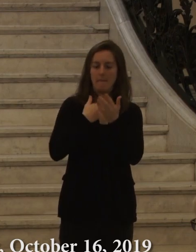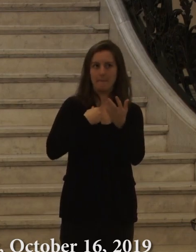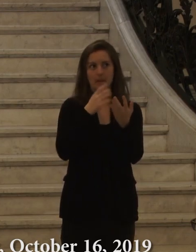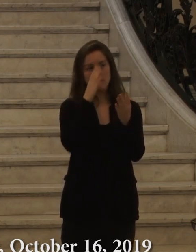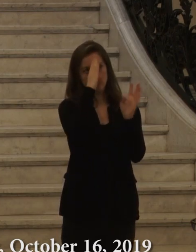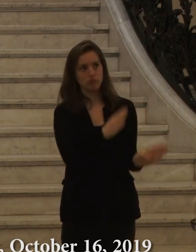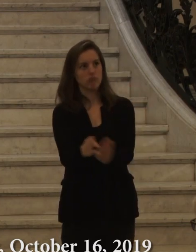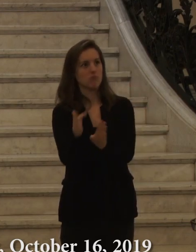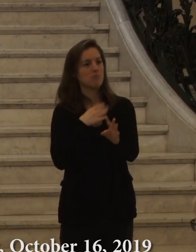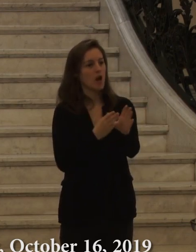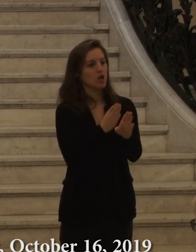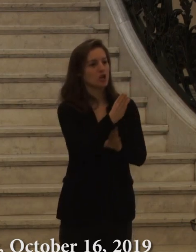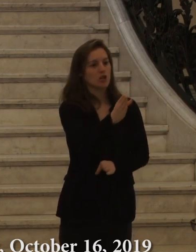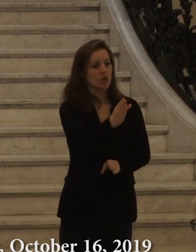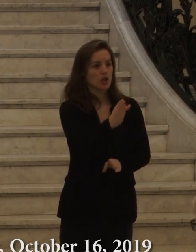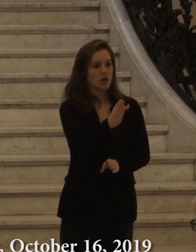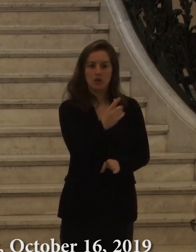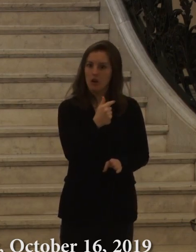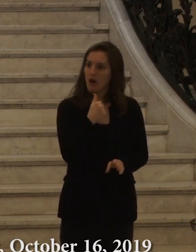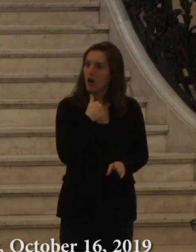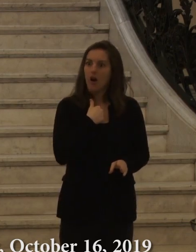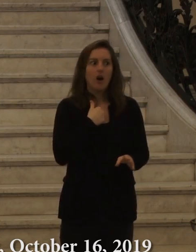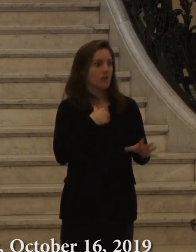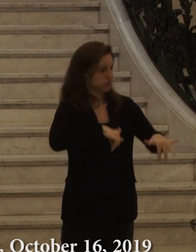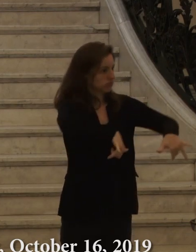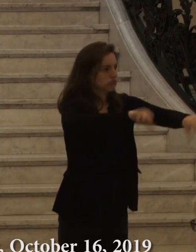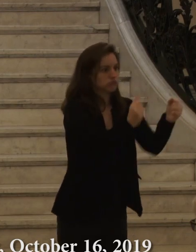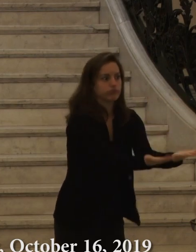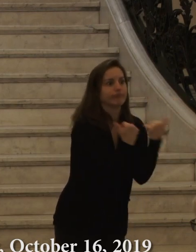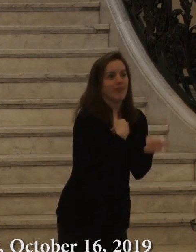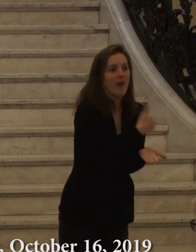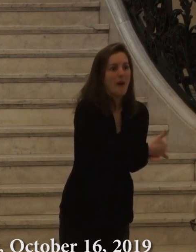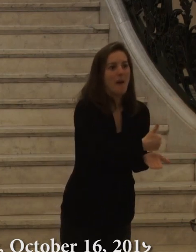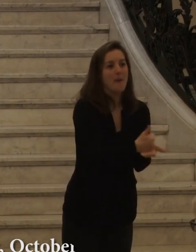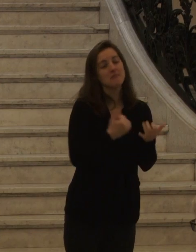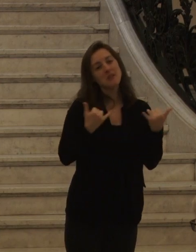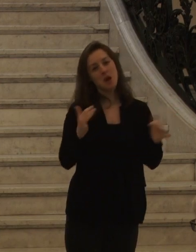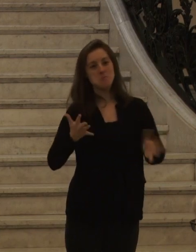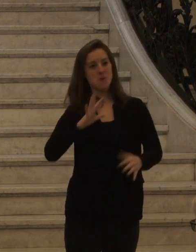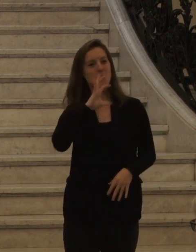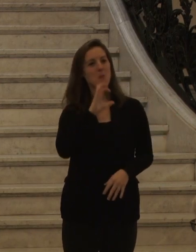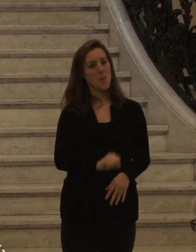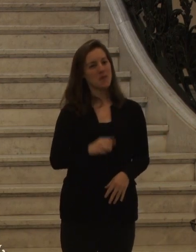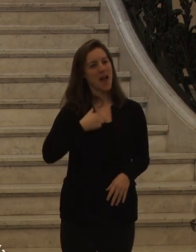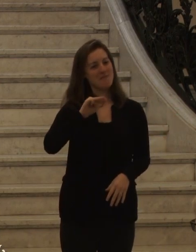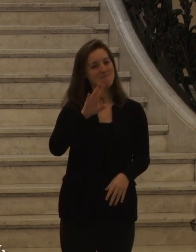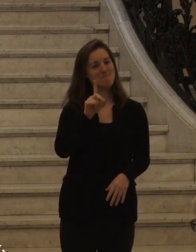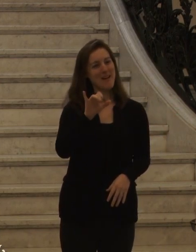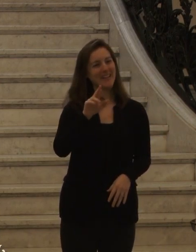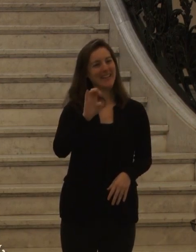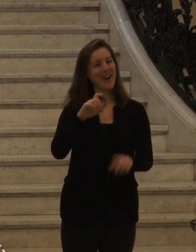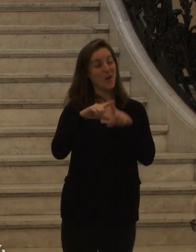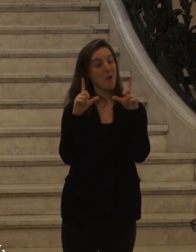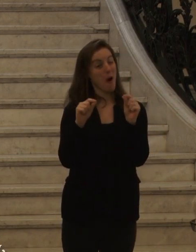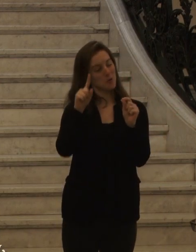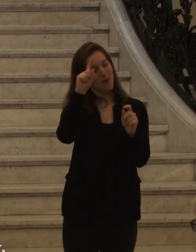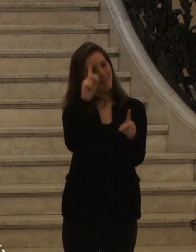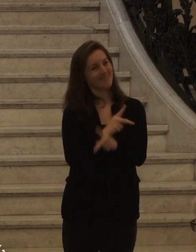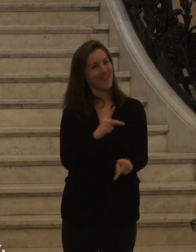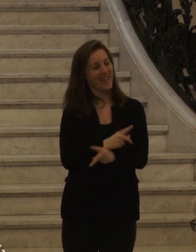career, I like took them up on it. And to this day, so I'm pretty old now, I've got my Medicare card, you can figure out the